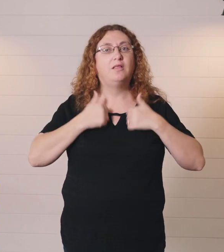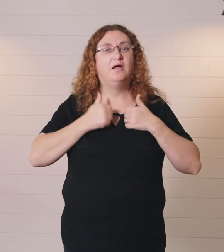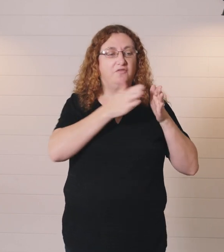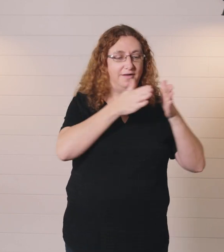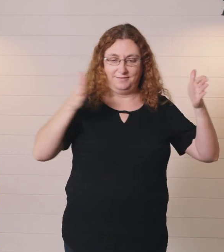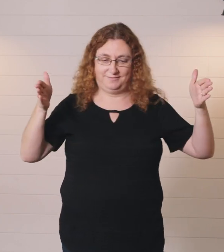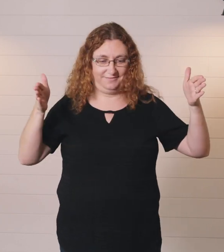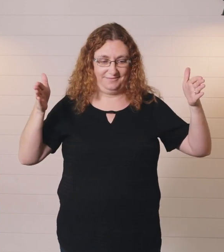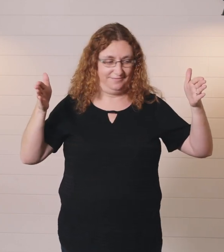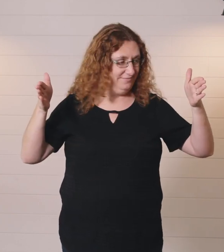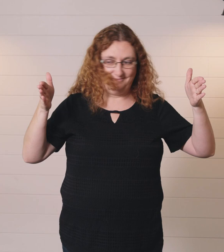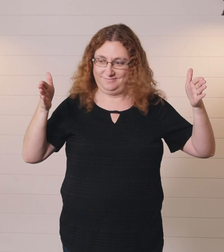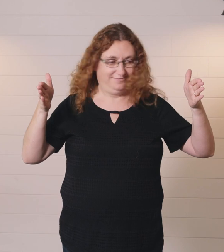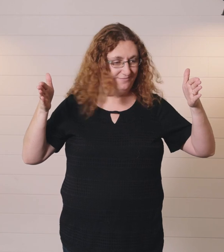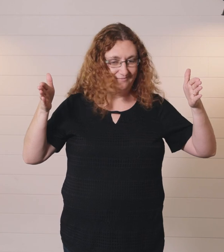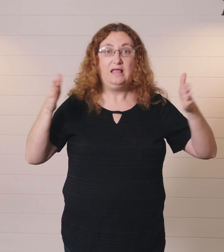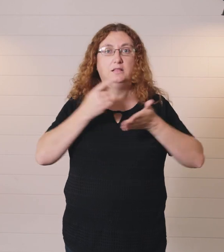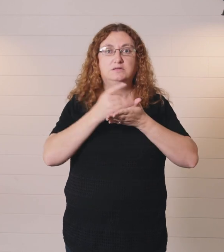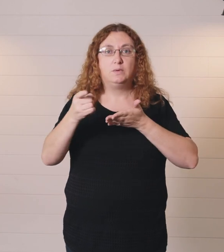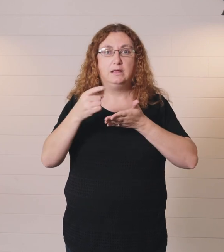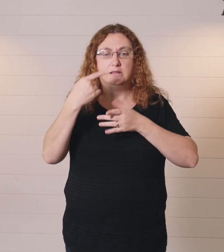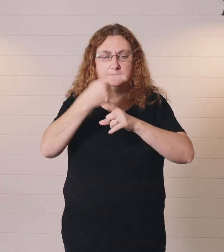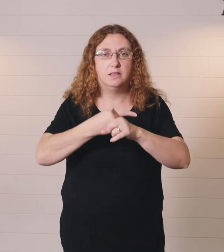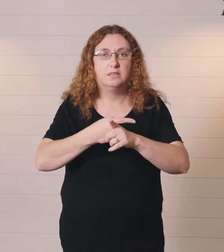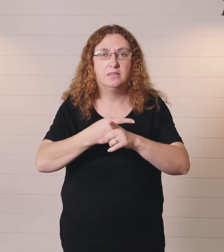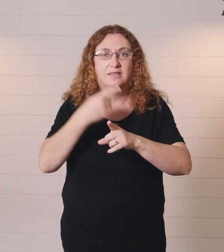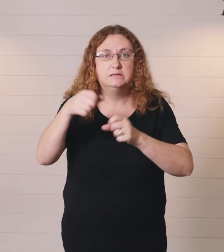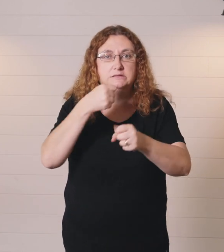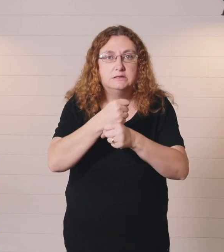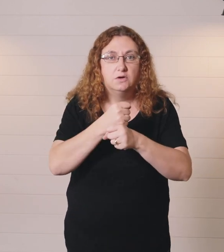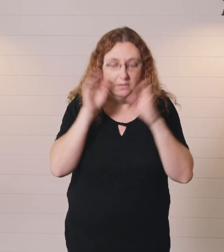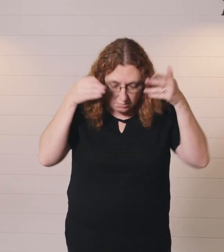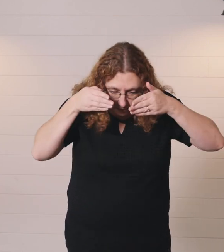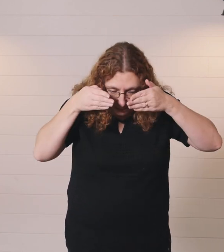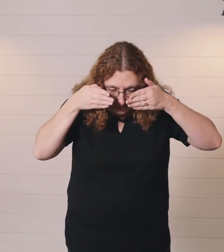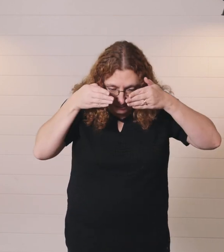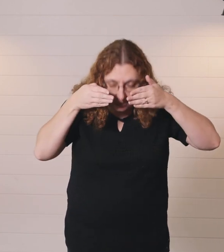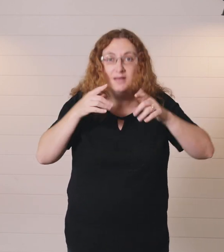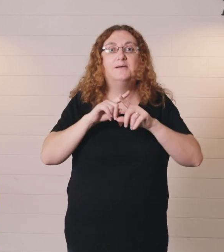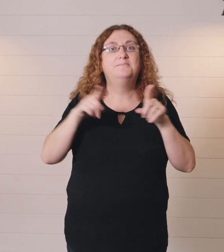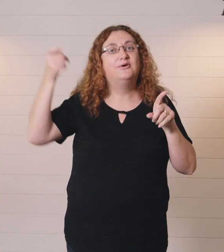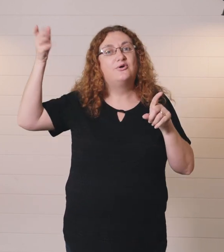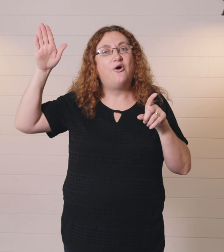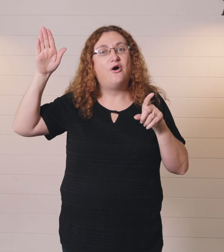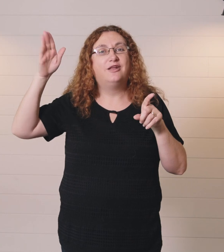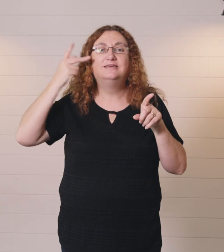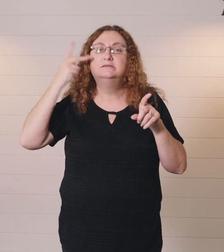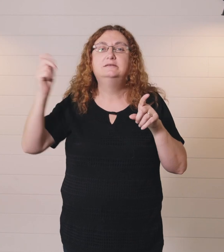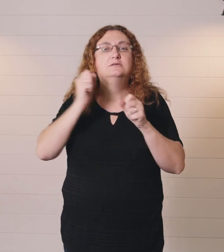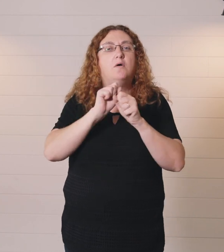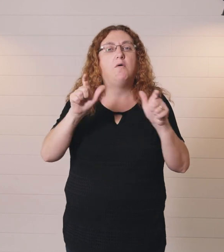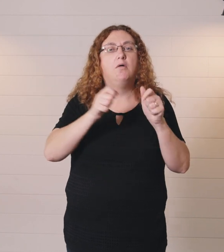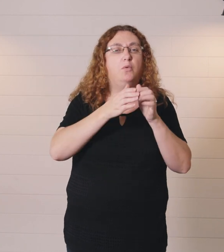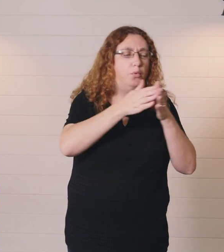quite honestly, we can't hardly lift our eyes beyond this week or this month or this year. But God